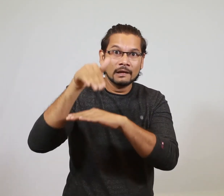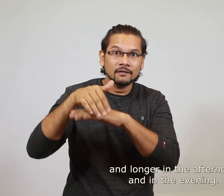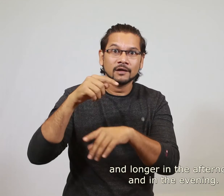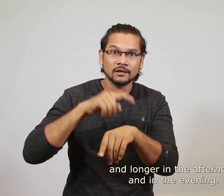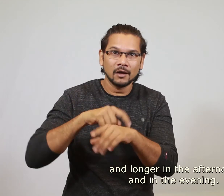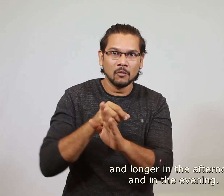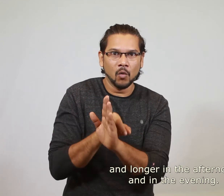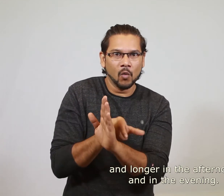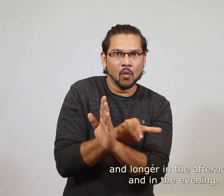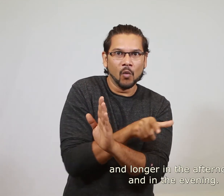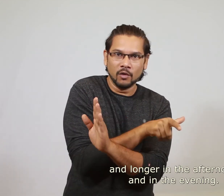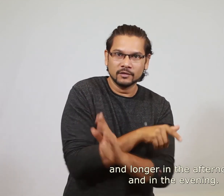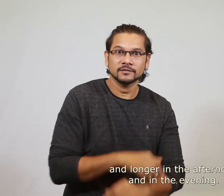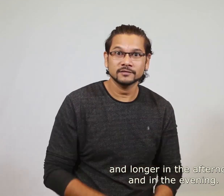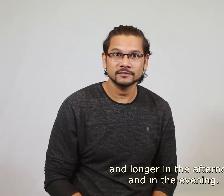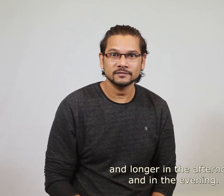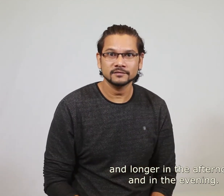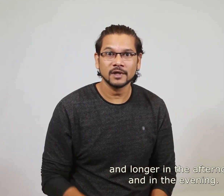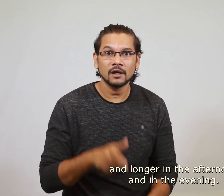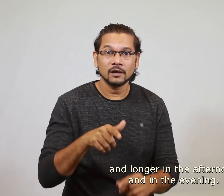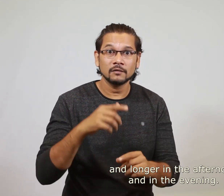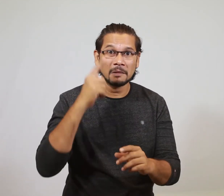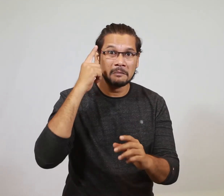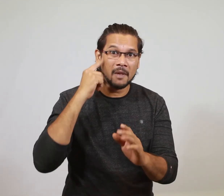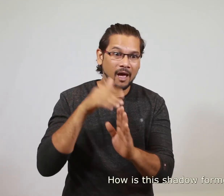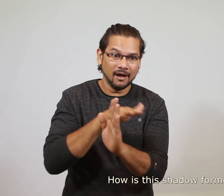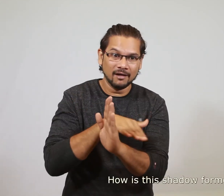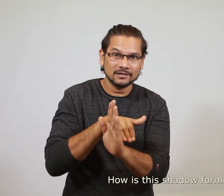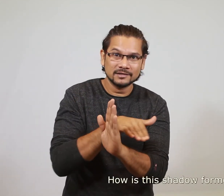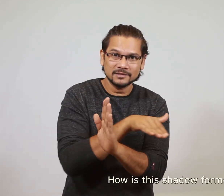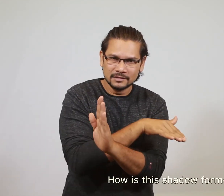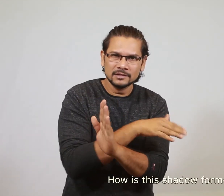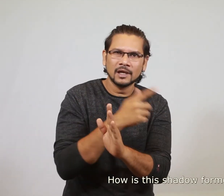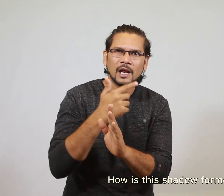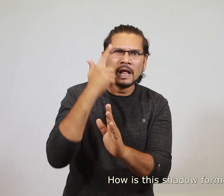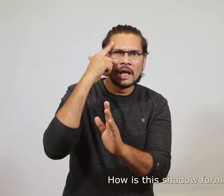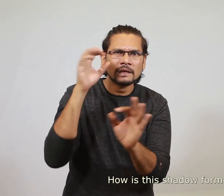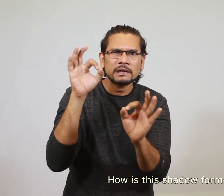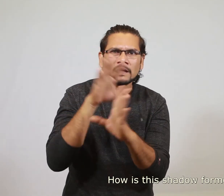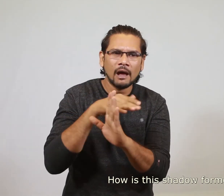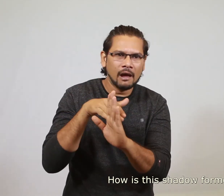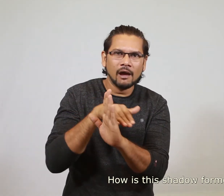And longer later in the afternoon and in the evening. How is this shadow formed?